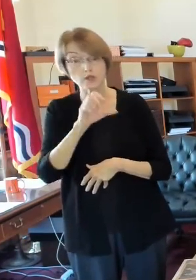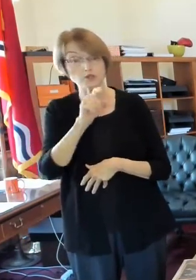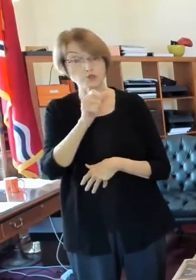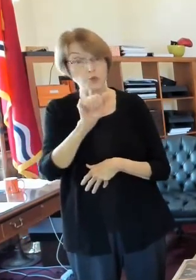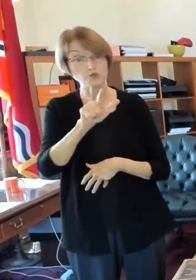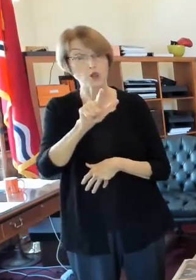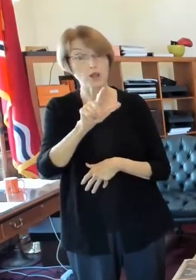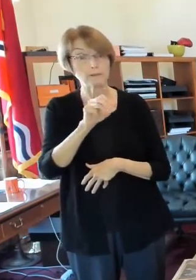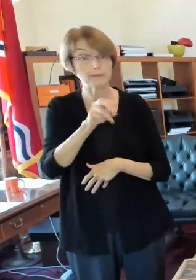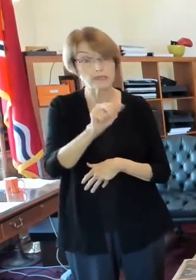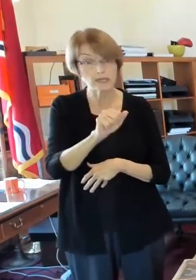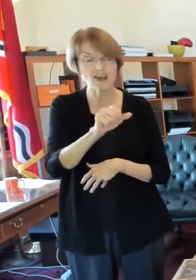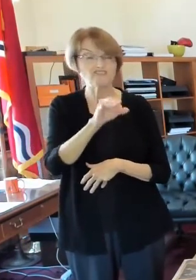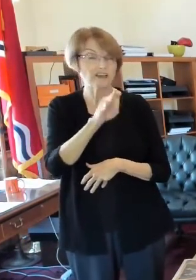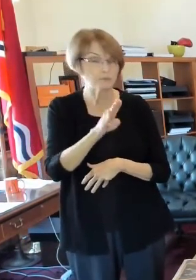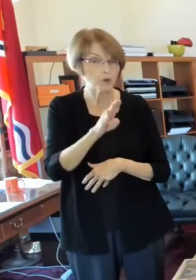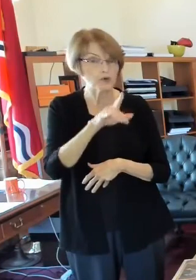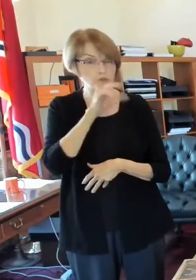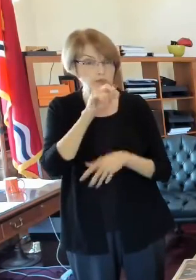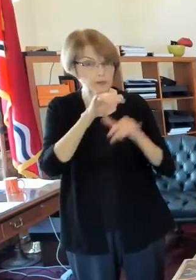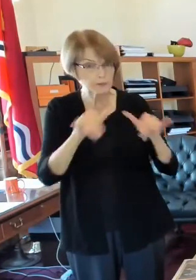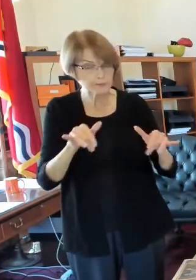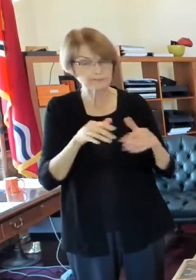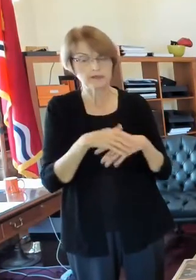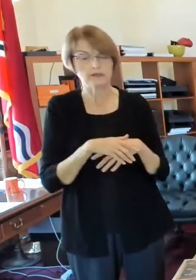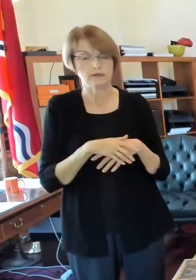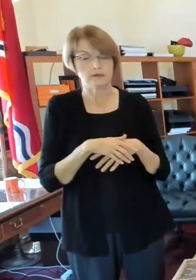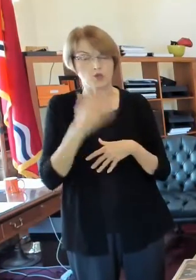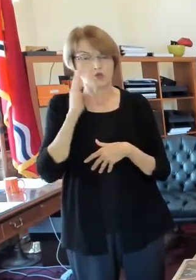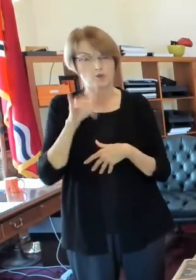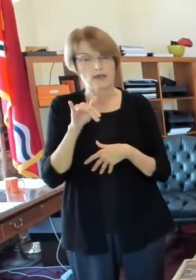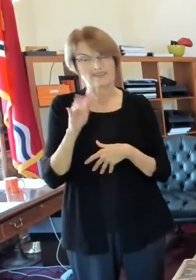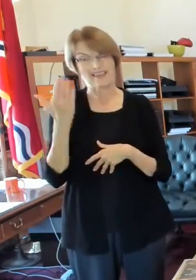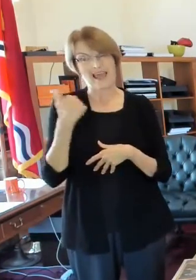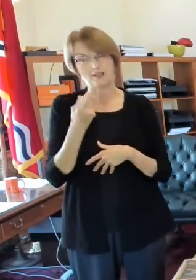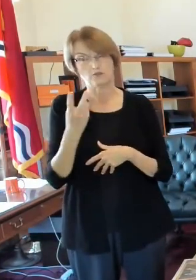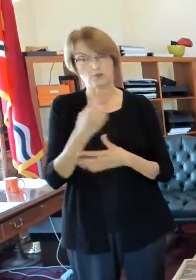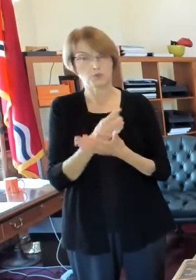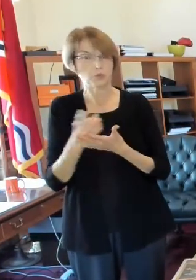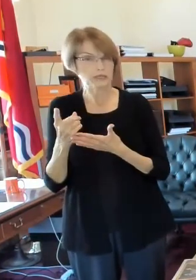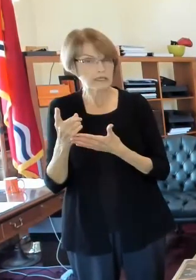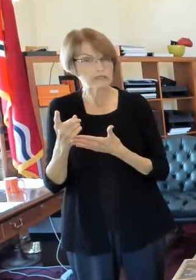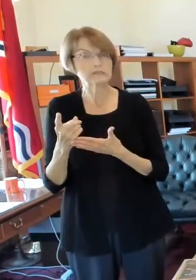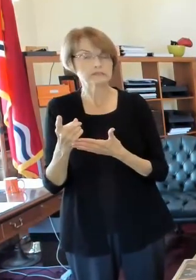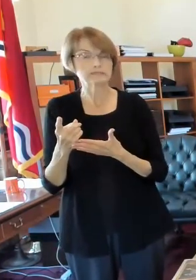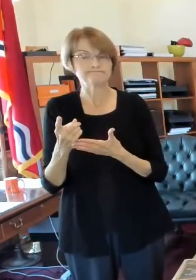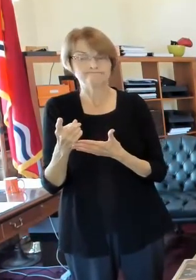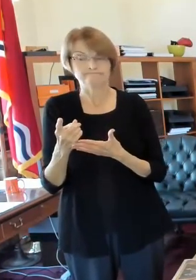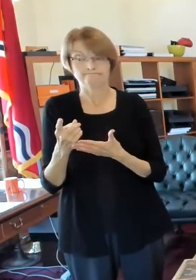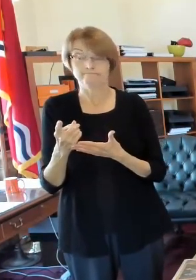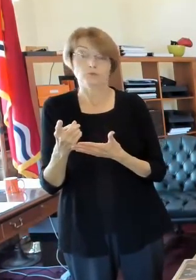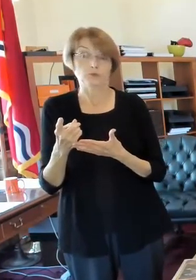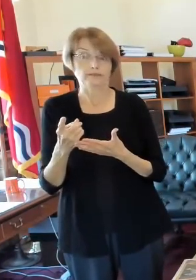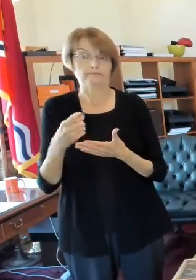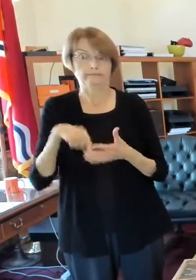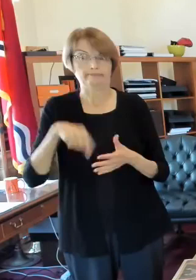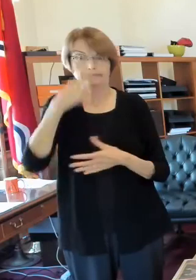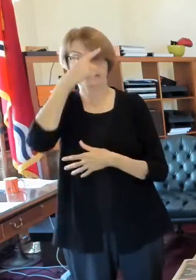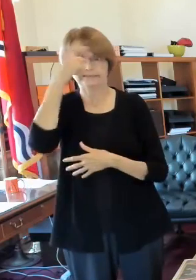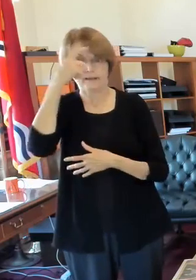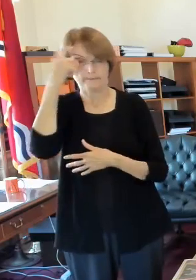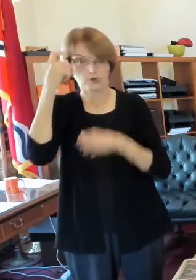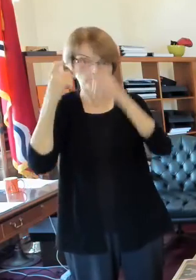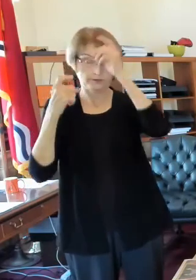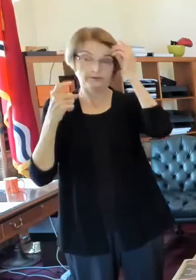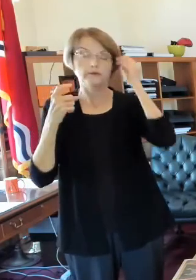that there has been for the last few weeks, maybe a lot of this summer, and sort of